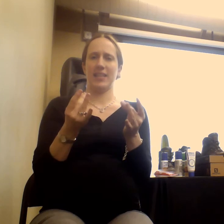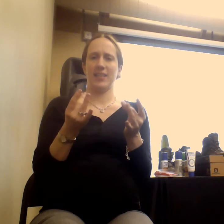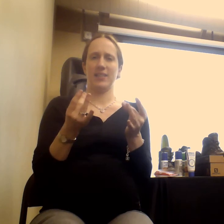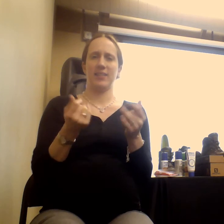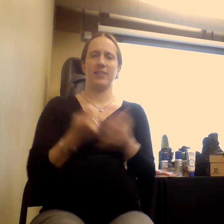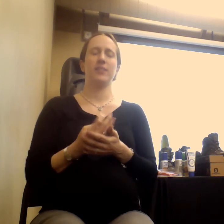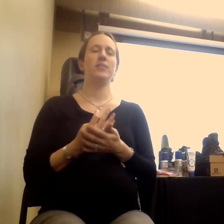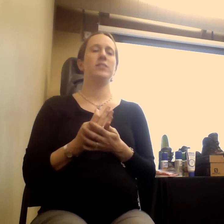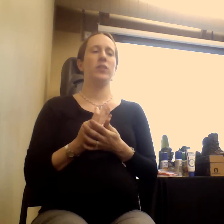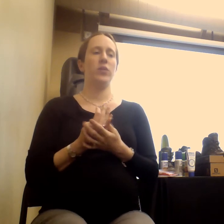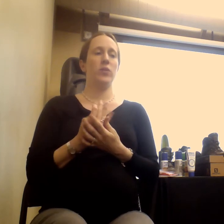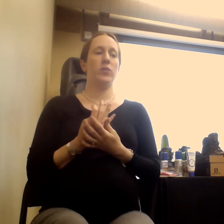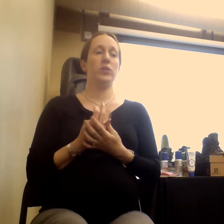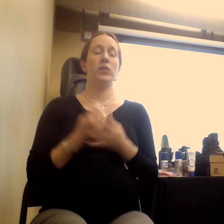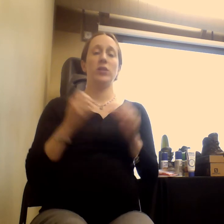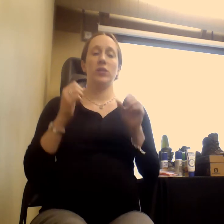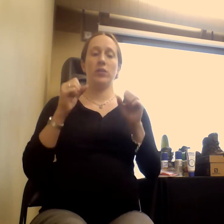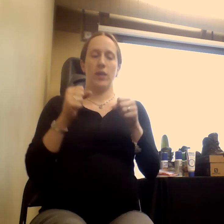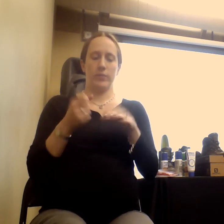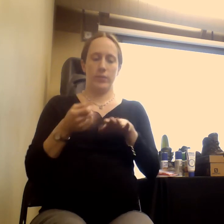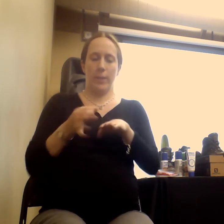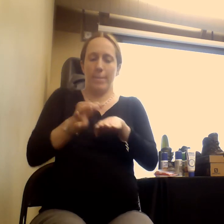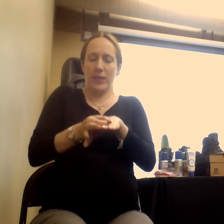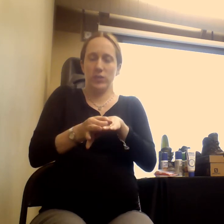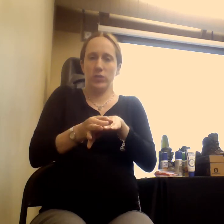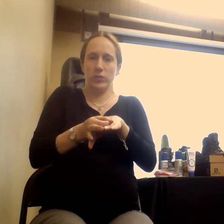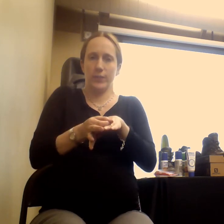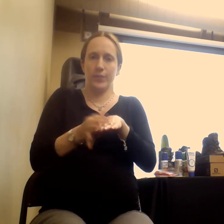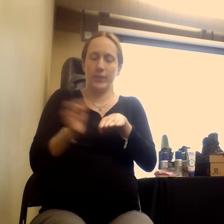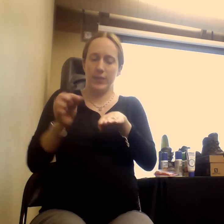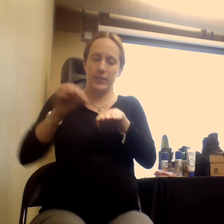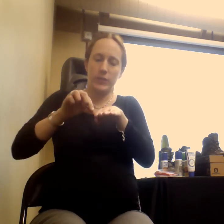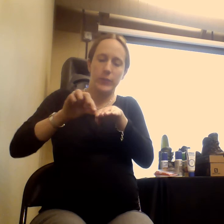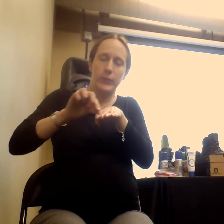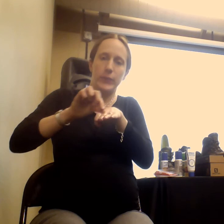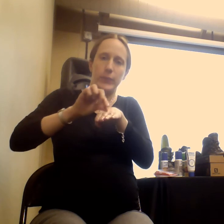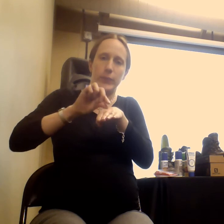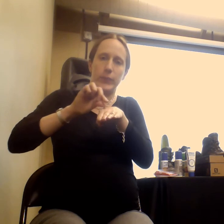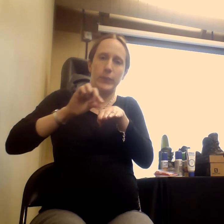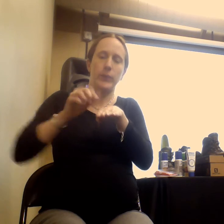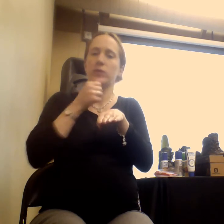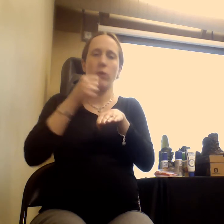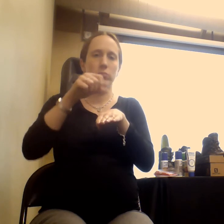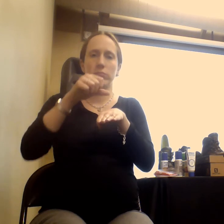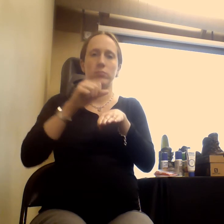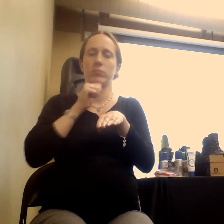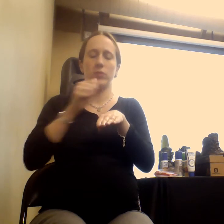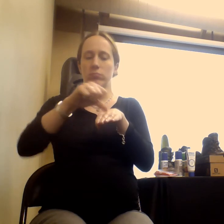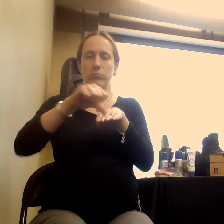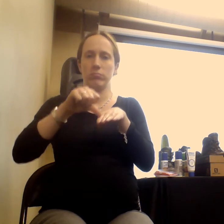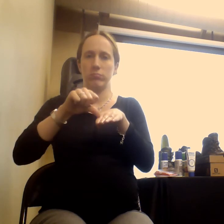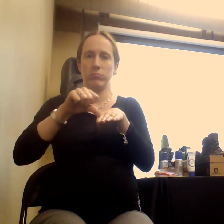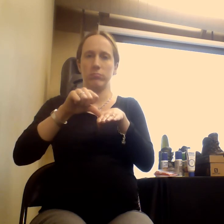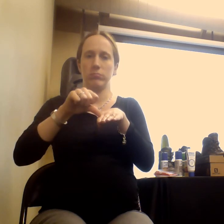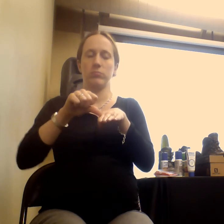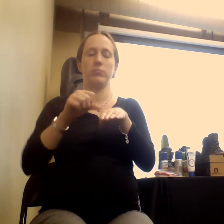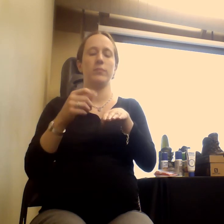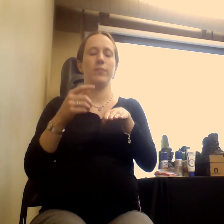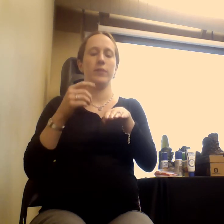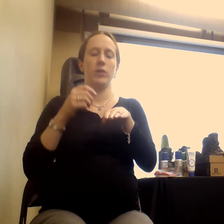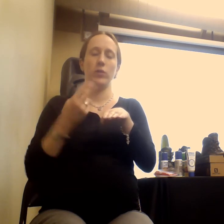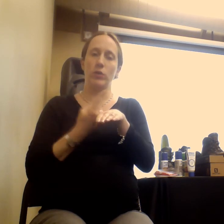this. You can put it around the edge of the blister, popped or not unpopped, and then you place the bandage, and it basically